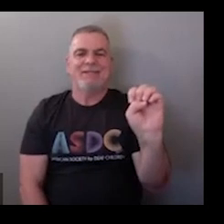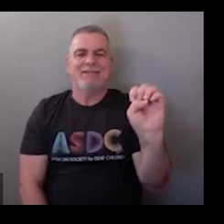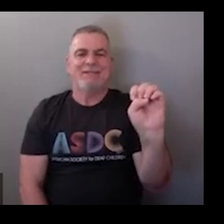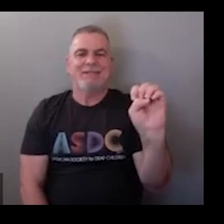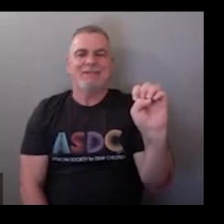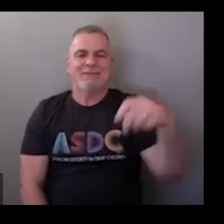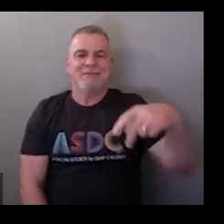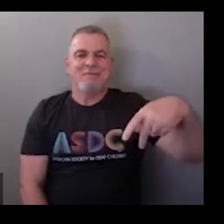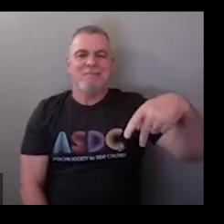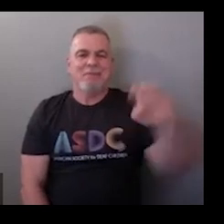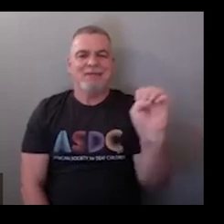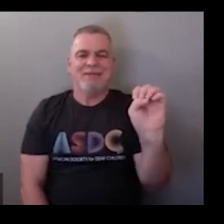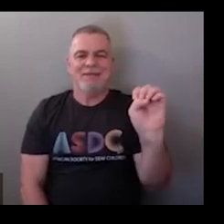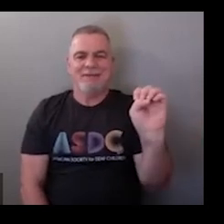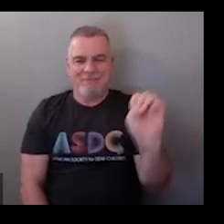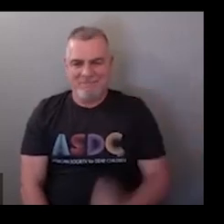E